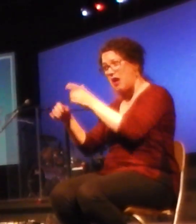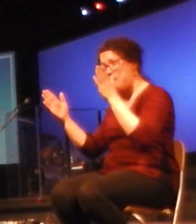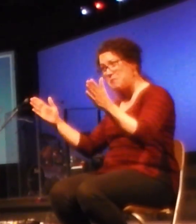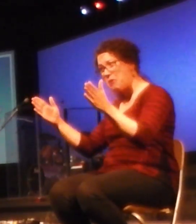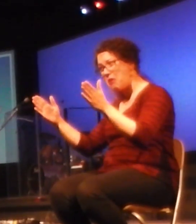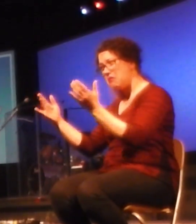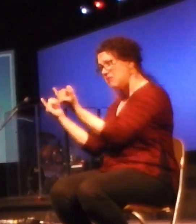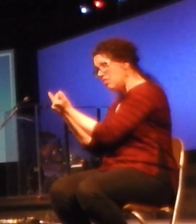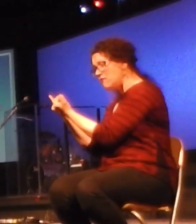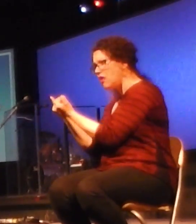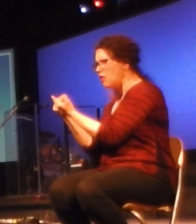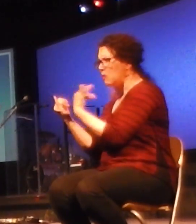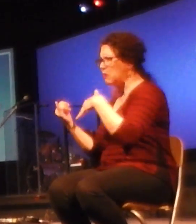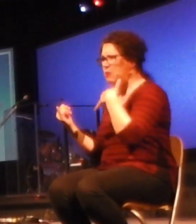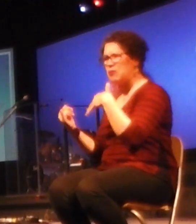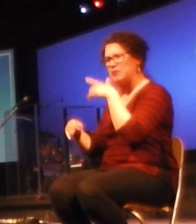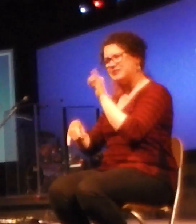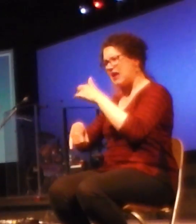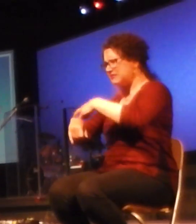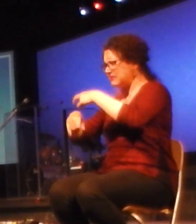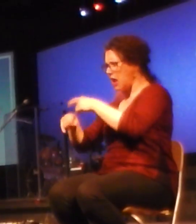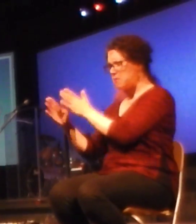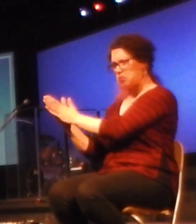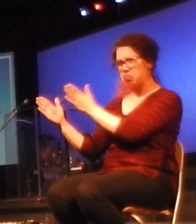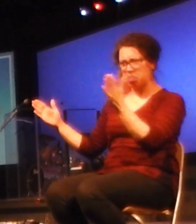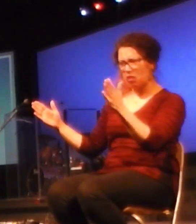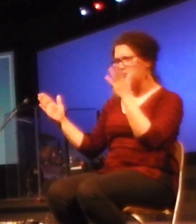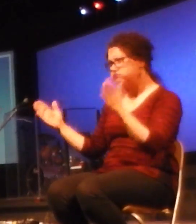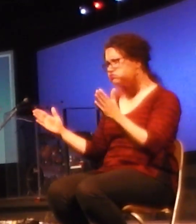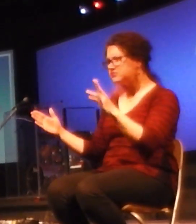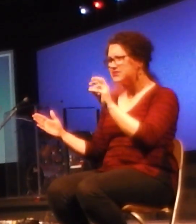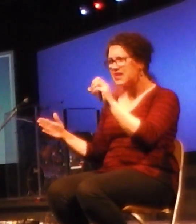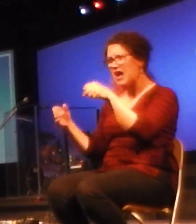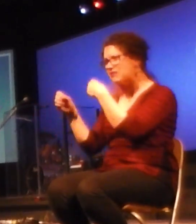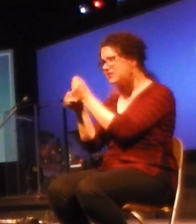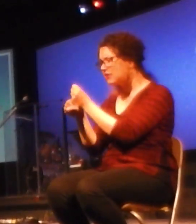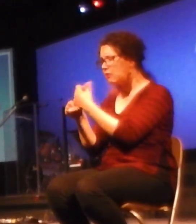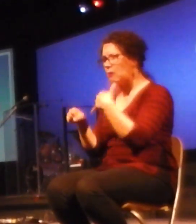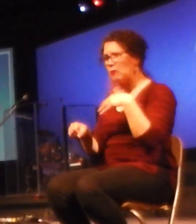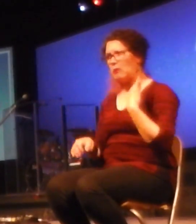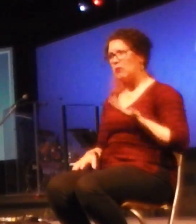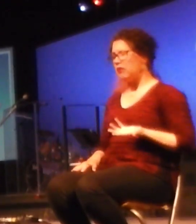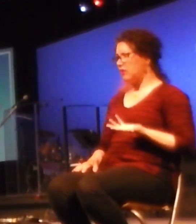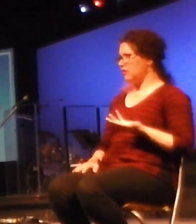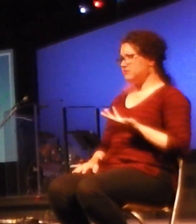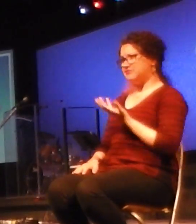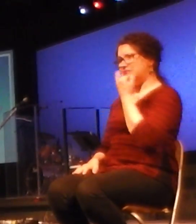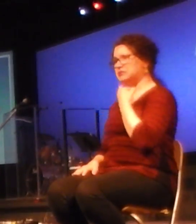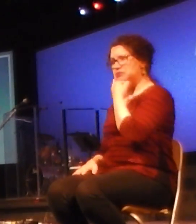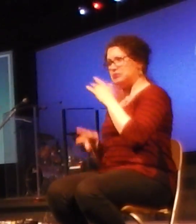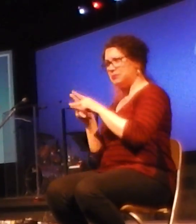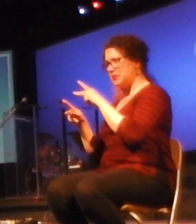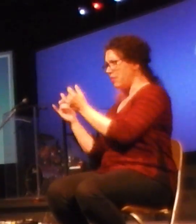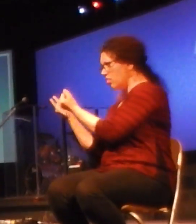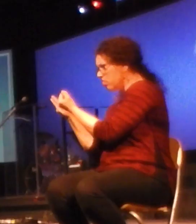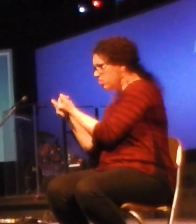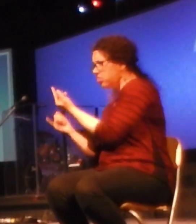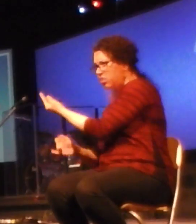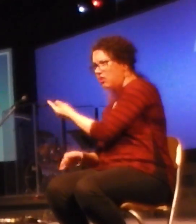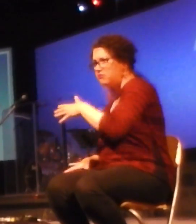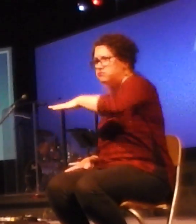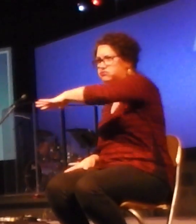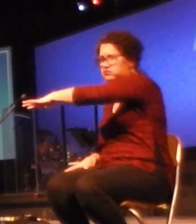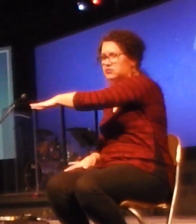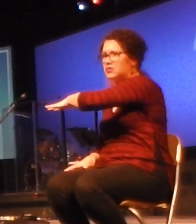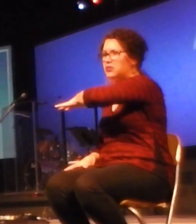a massive amount of time that the Israelites are in exile. So now the next verse, so that